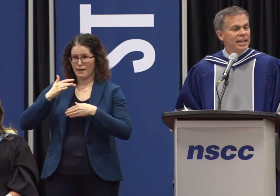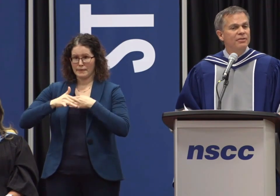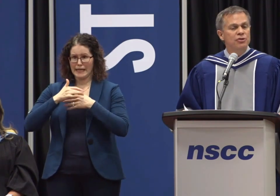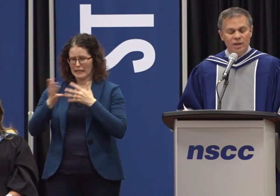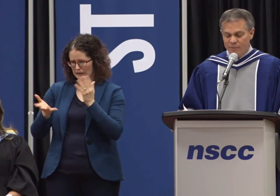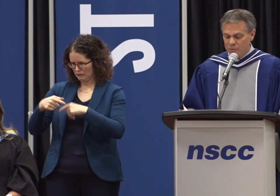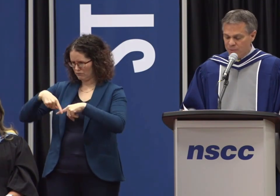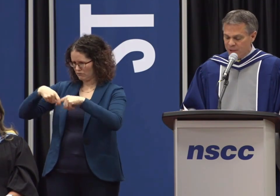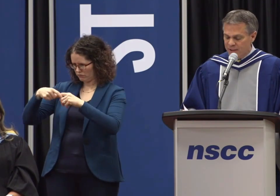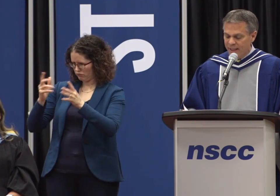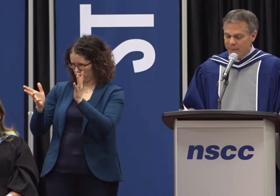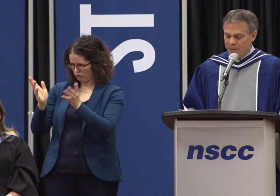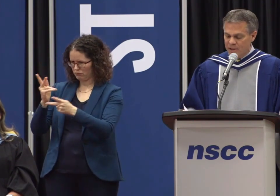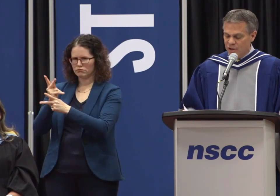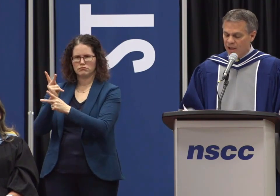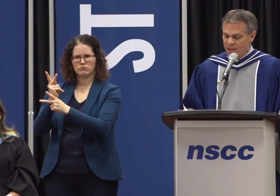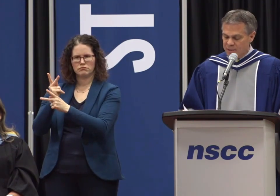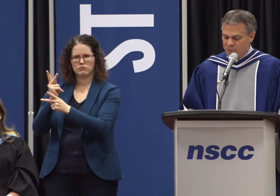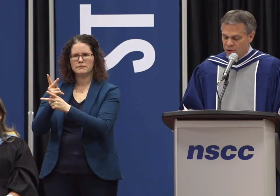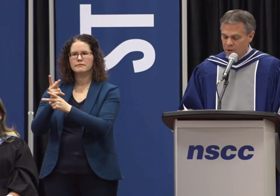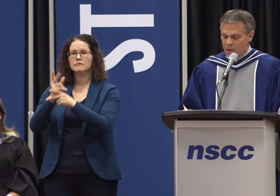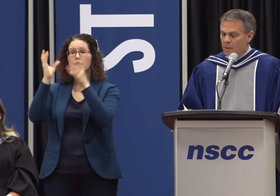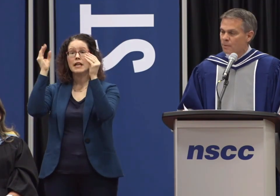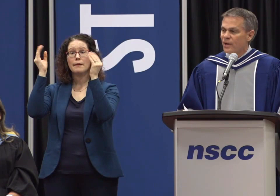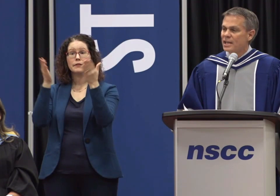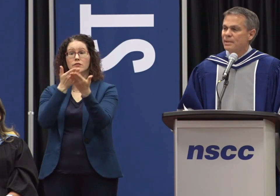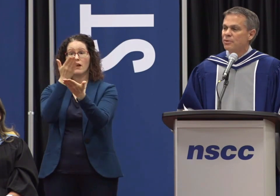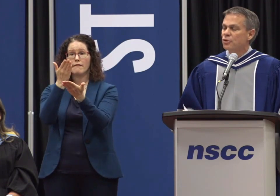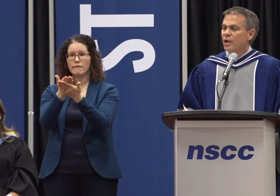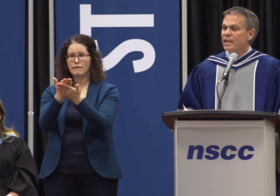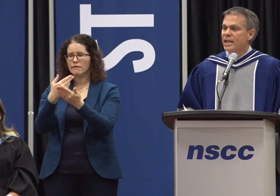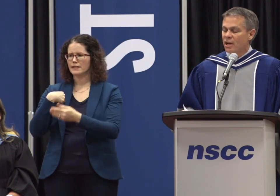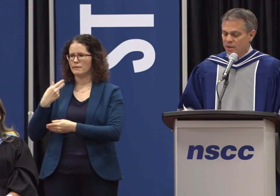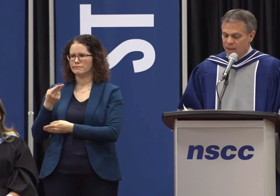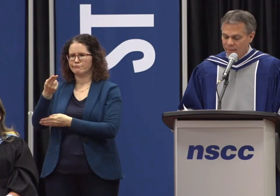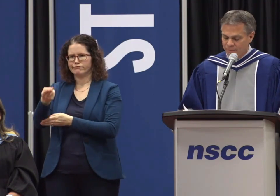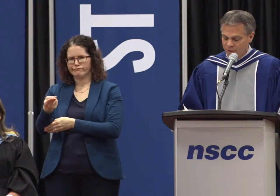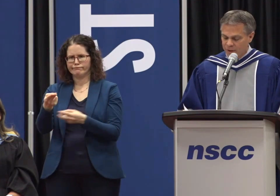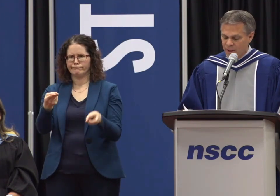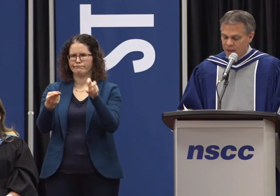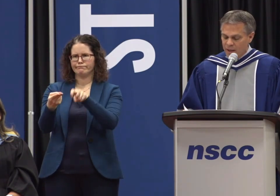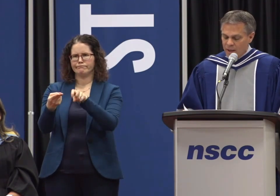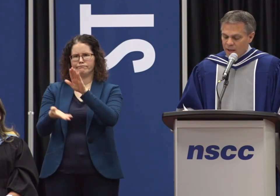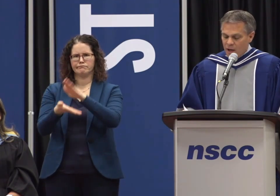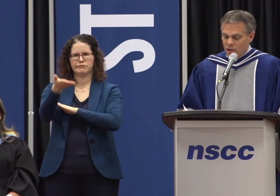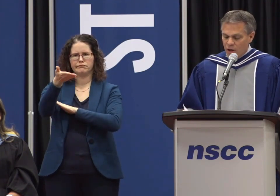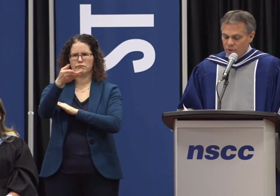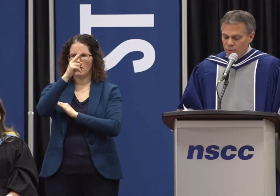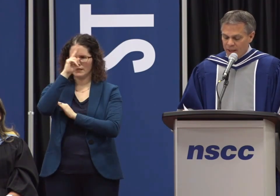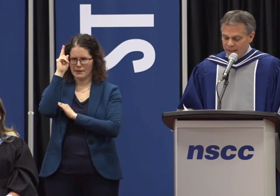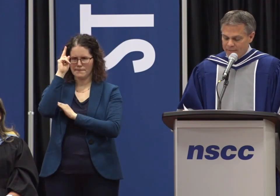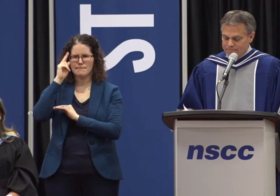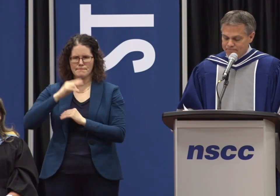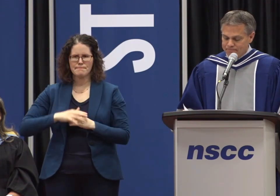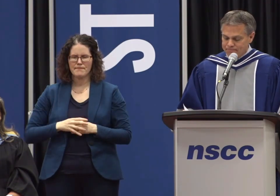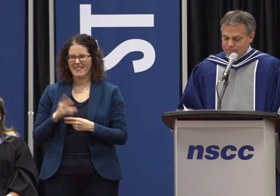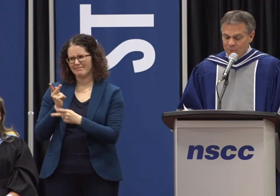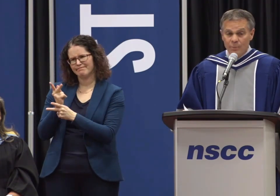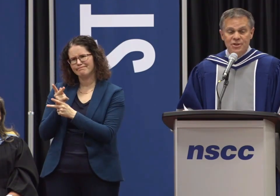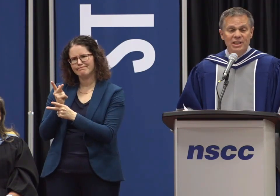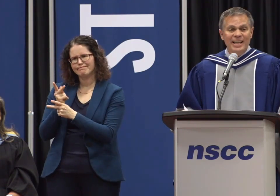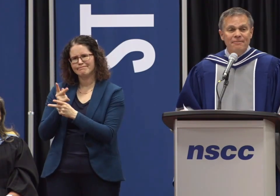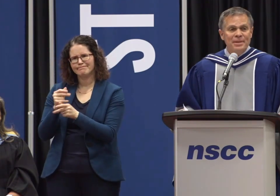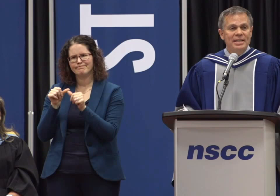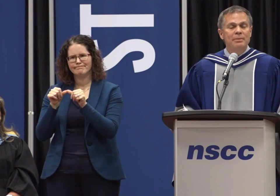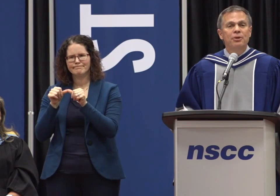and she even traveled with me in the ambulance to the hospital, providing me with great care and comfort along the way.